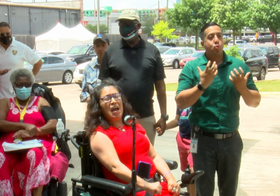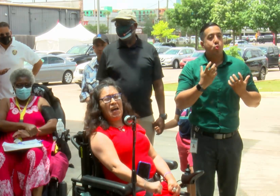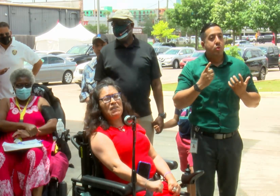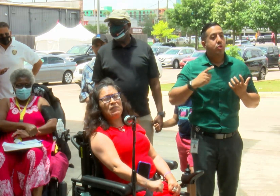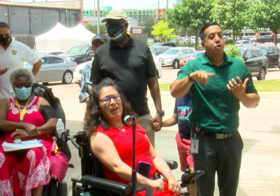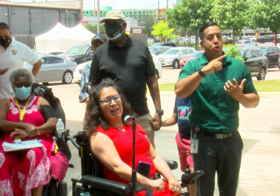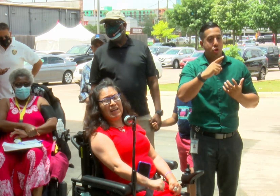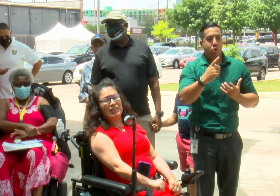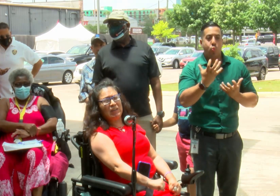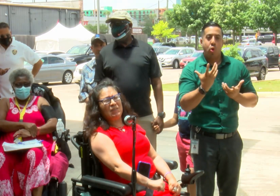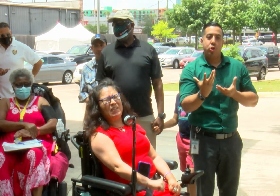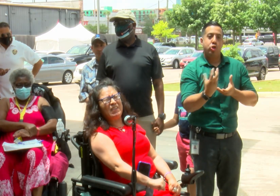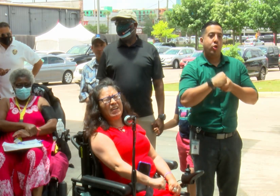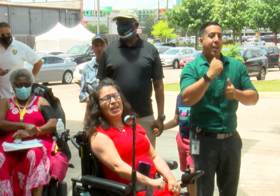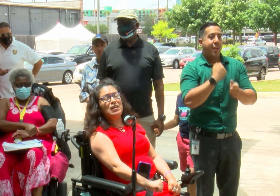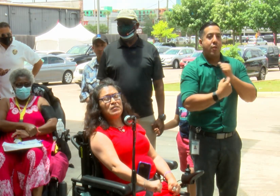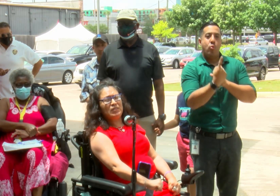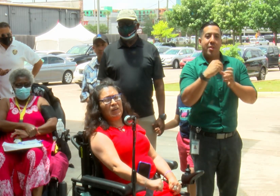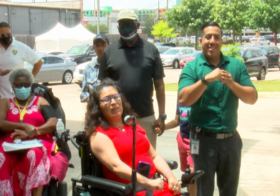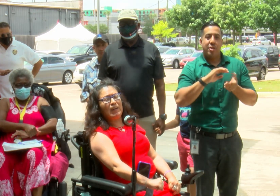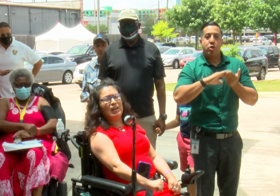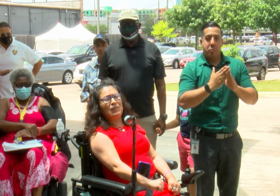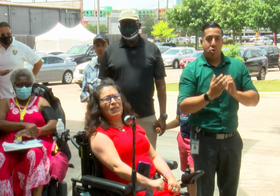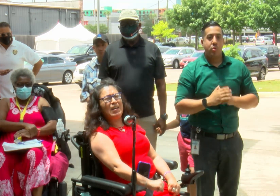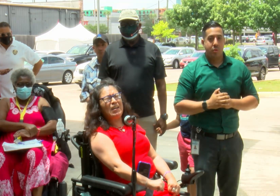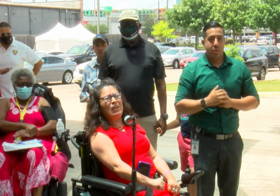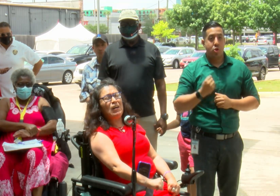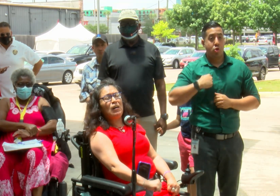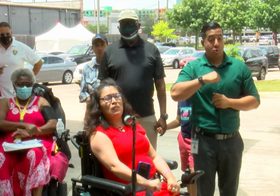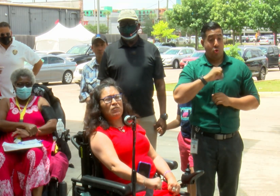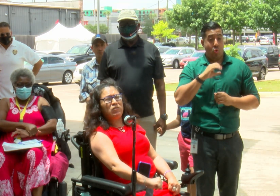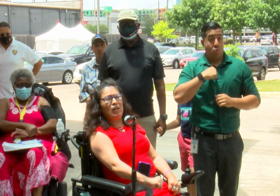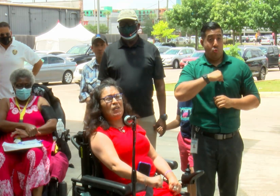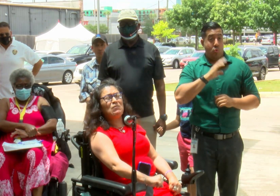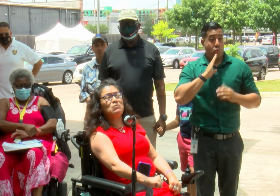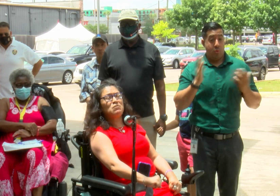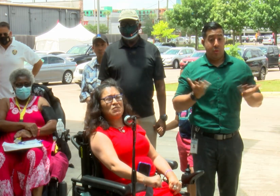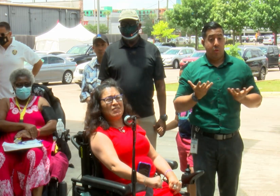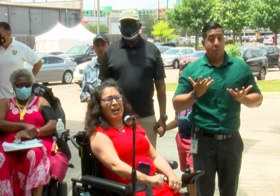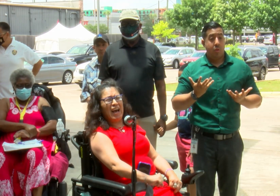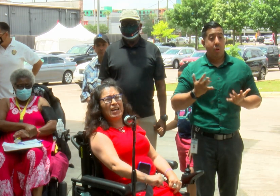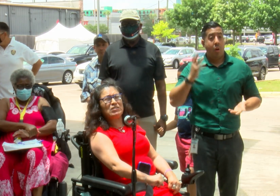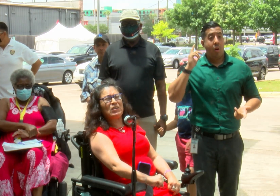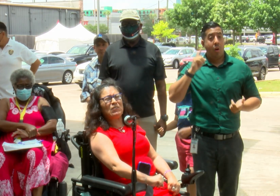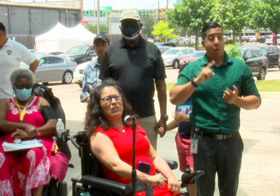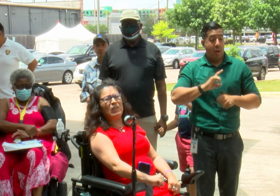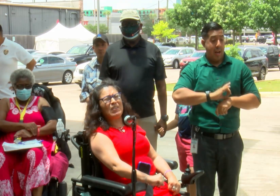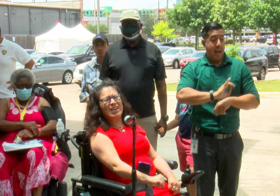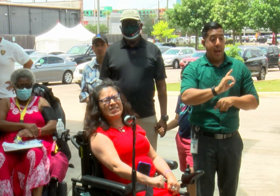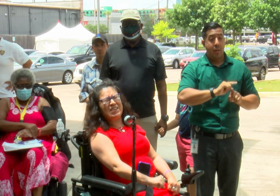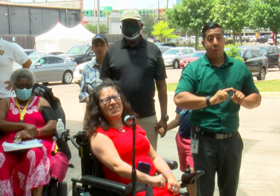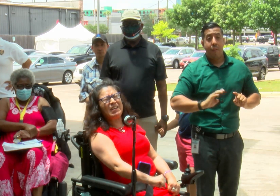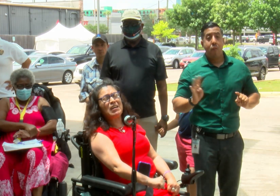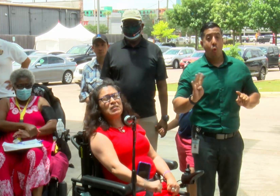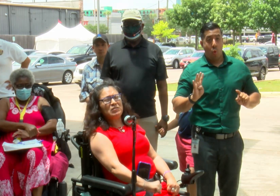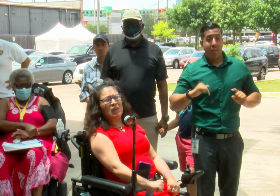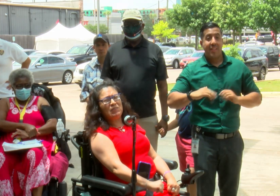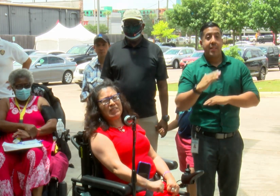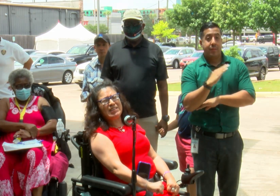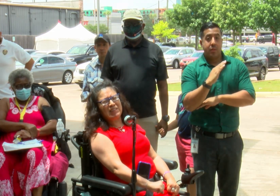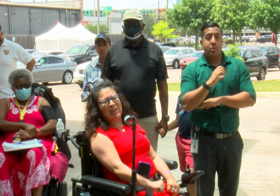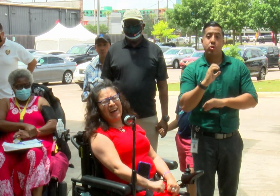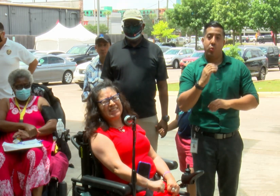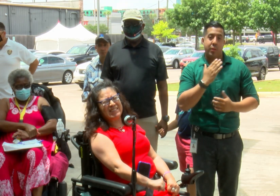include everybody in the community. So we're going to be here from 824 this evening.